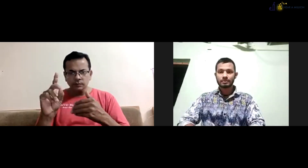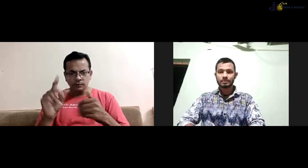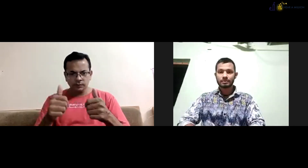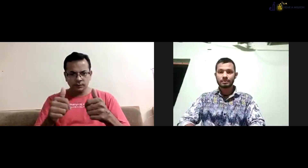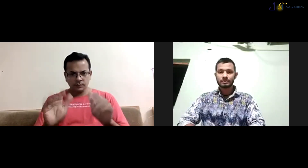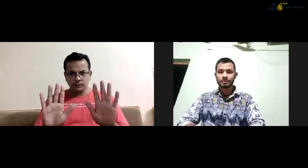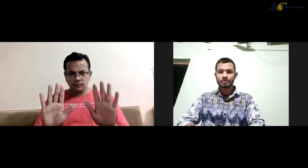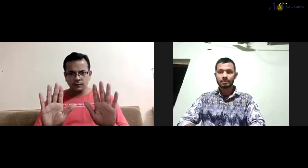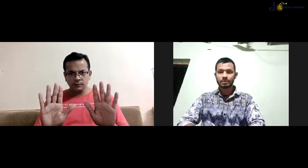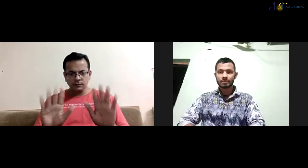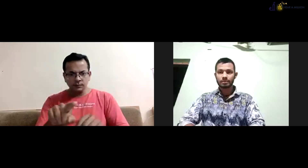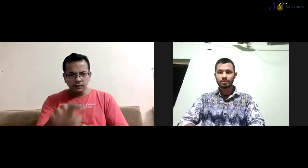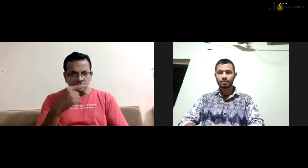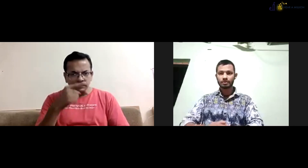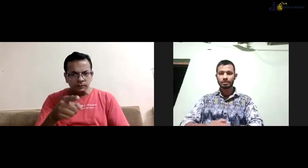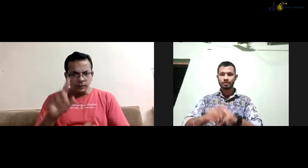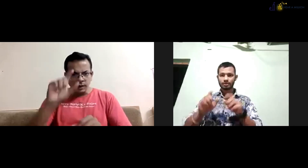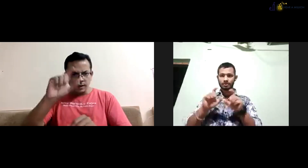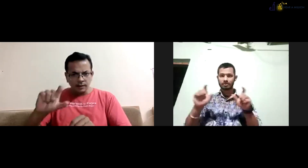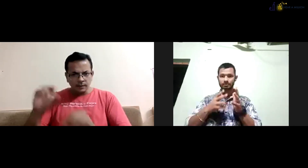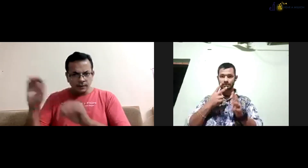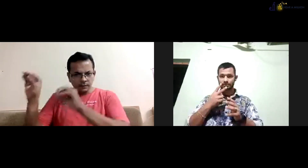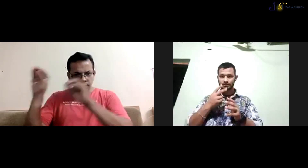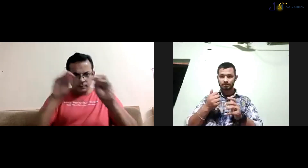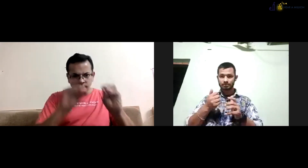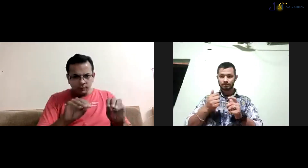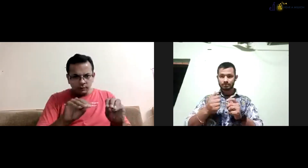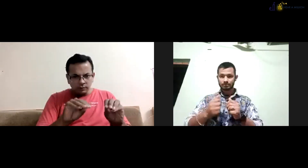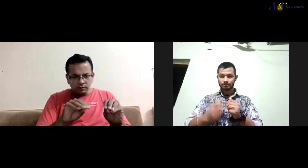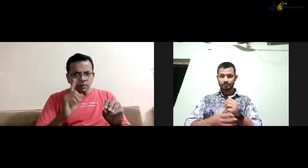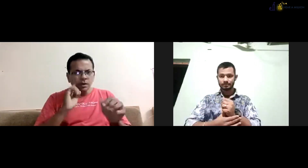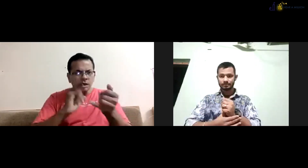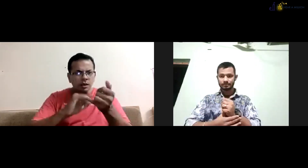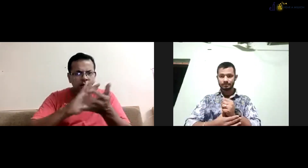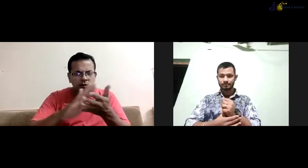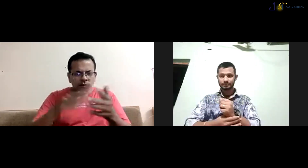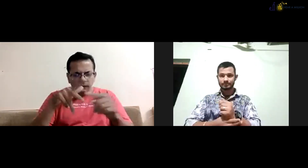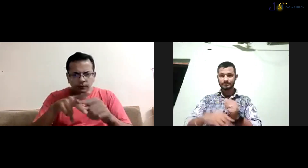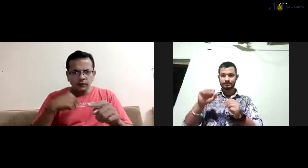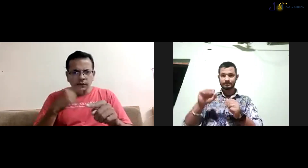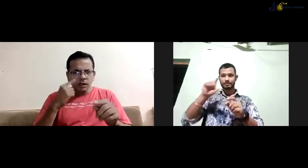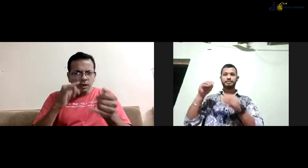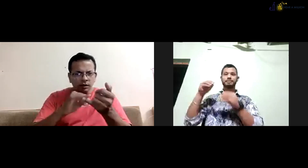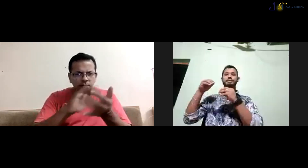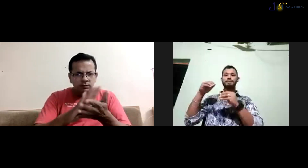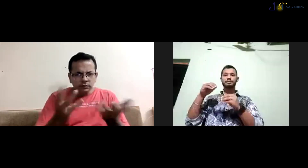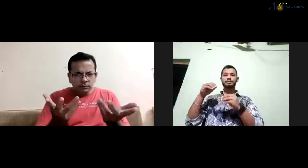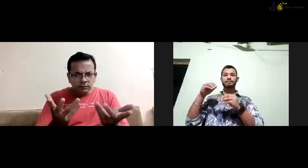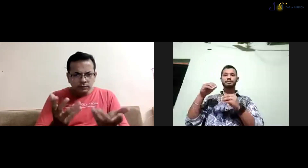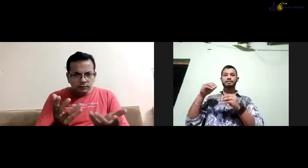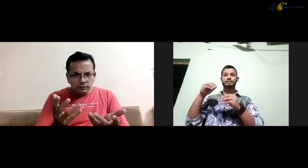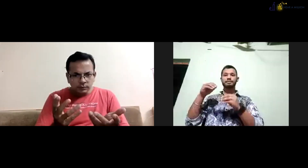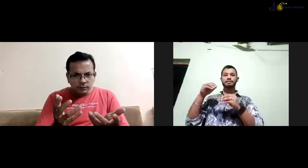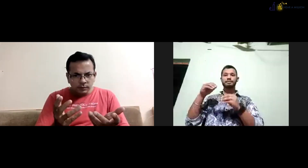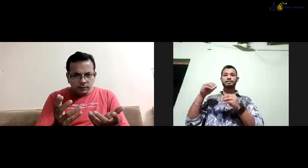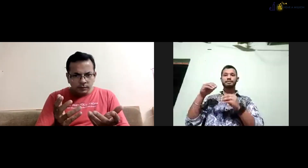Sarjan, can you sign once again? Your video is lagging. So what you said, you